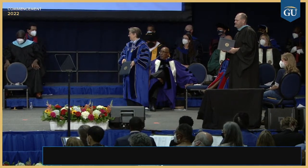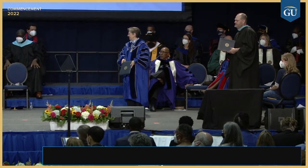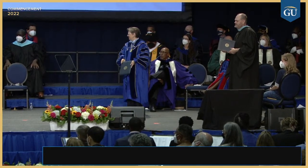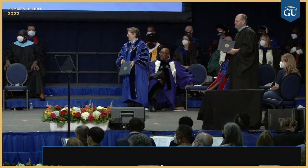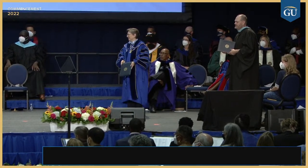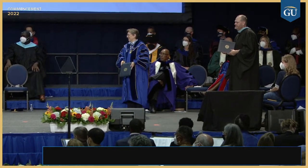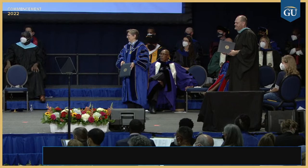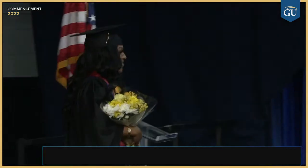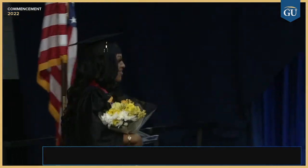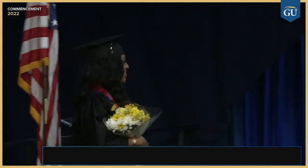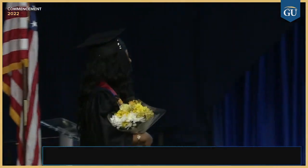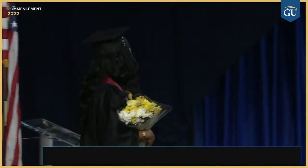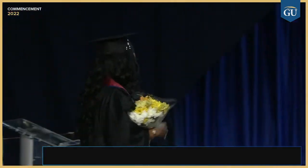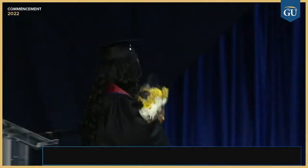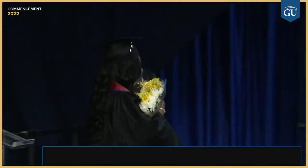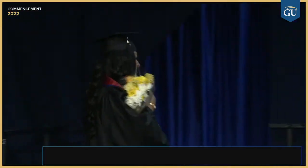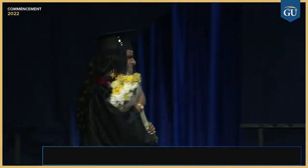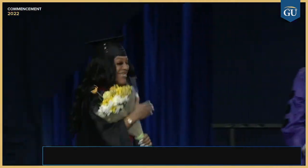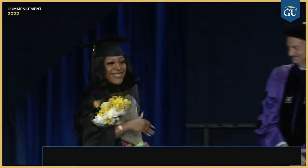Alveda Vinson, Bachelor of Arts.